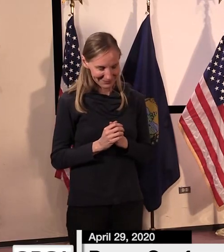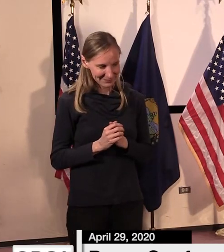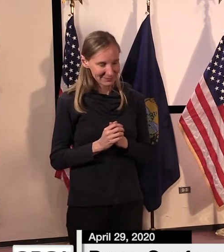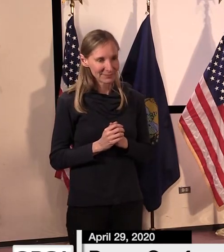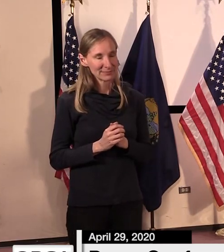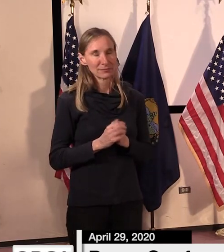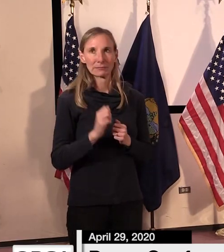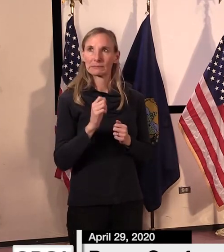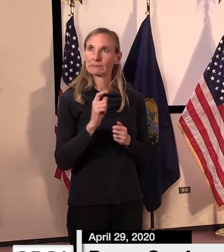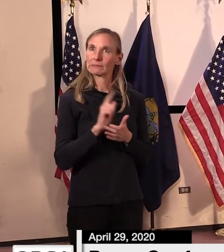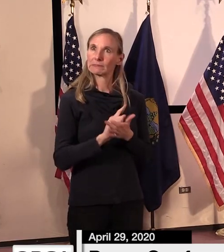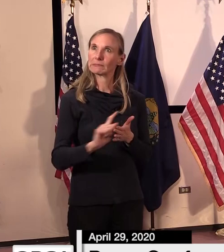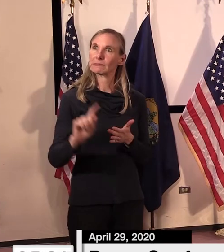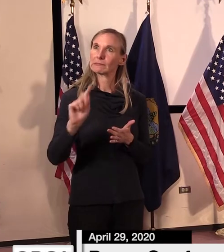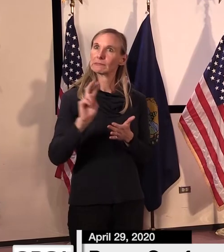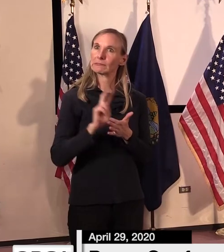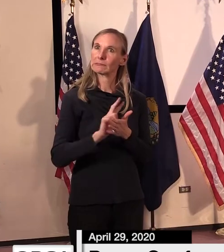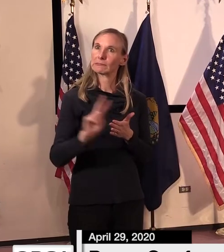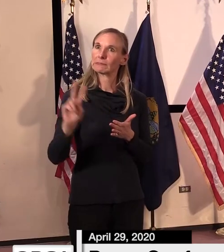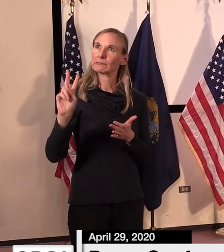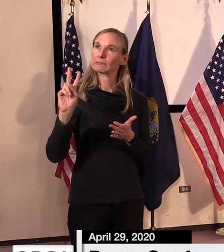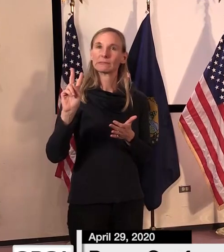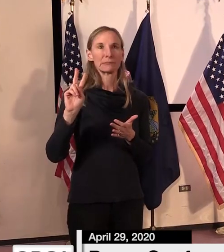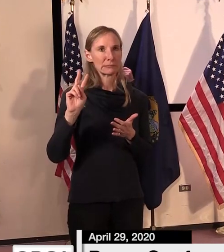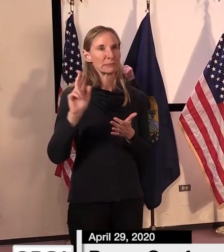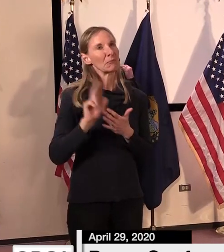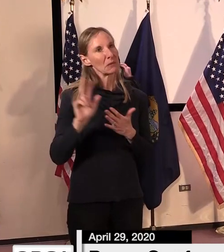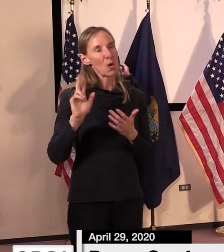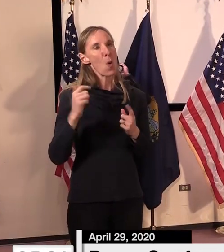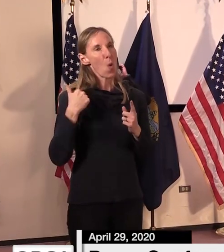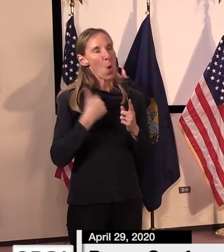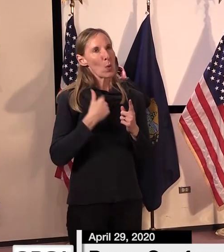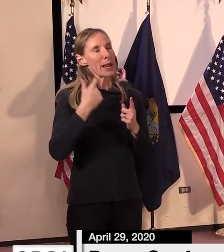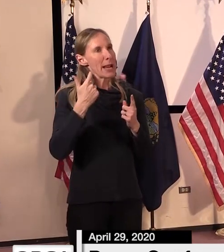Some weeks ago now, we set a goal to increase testing.